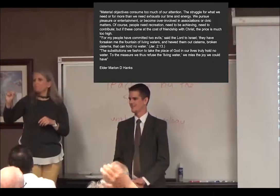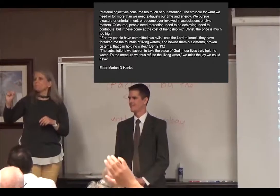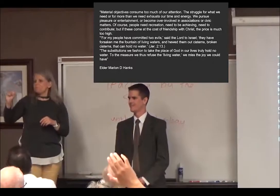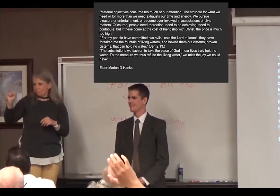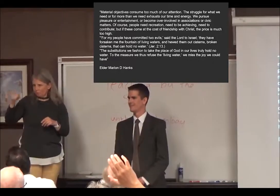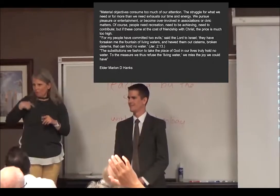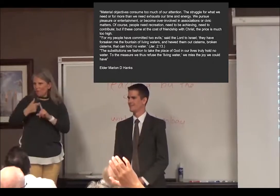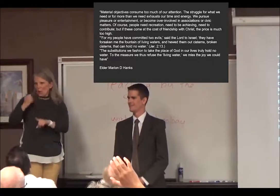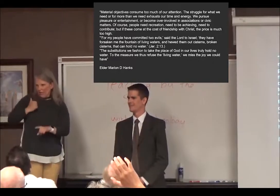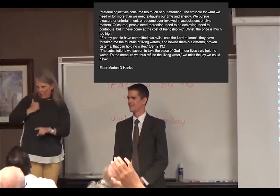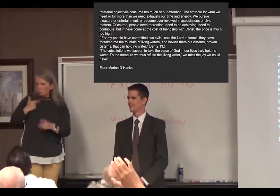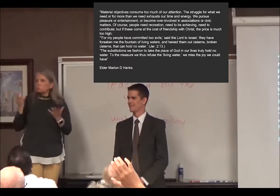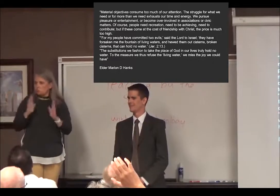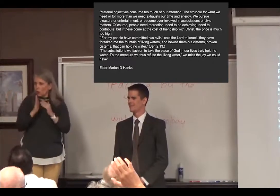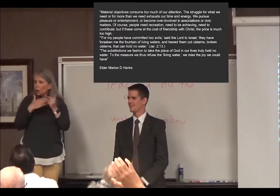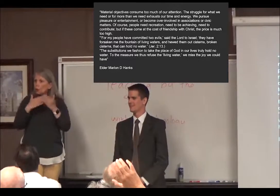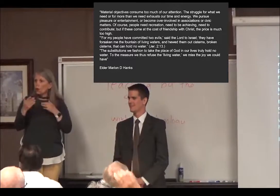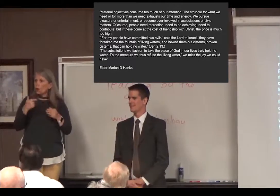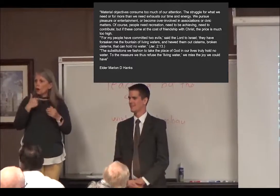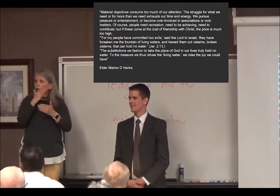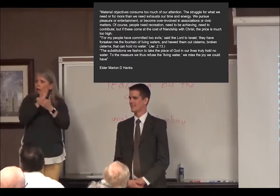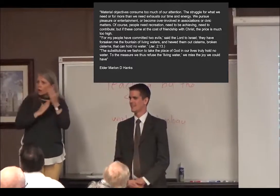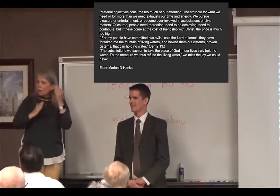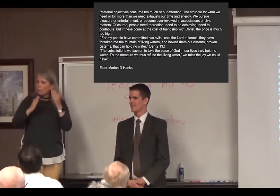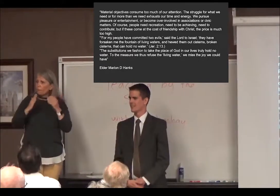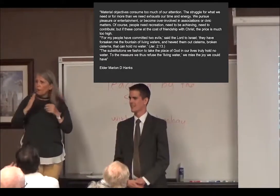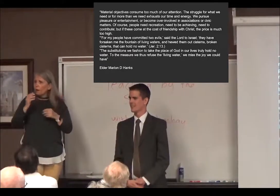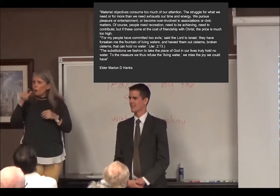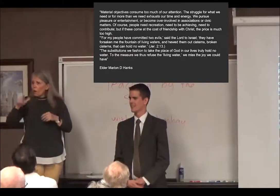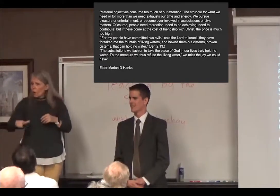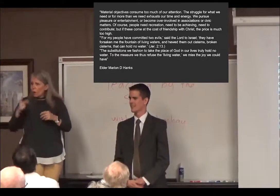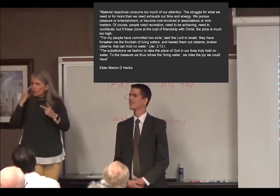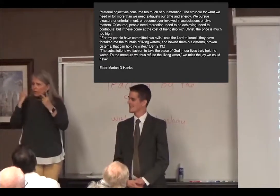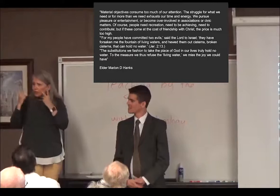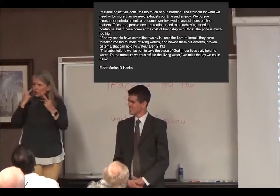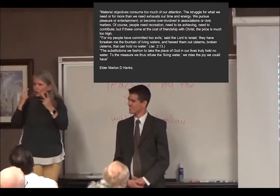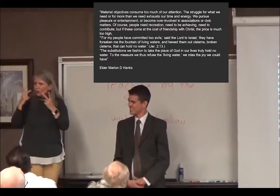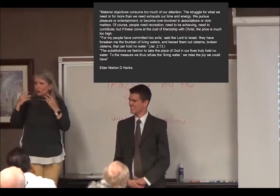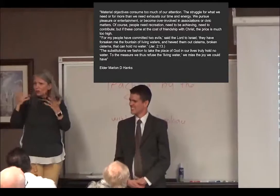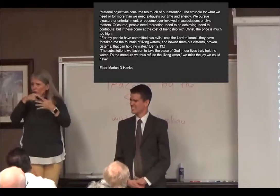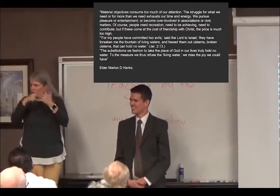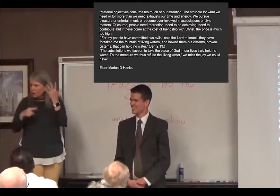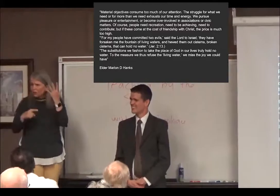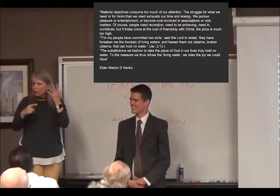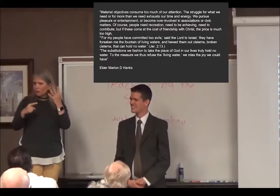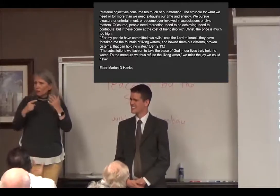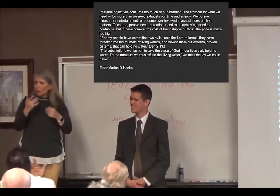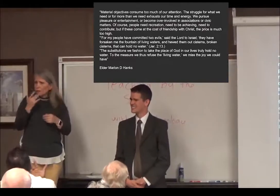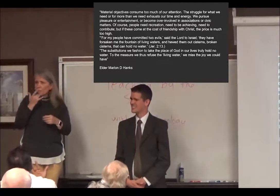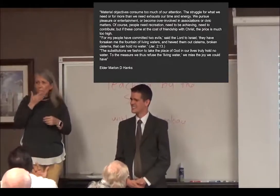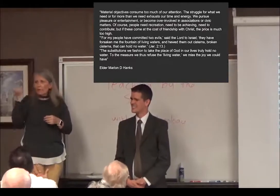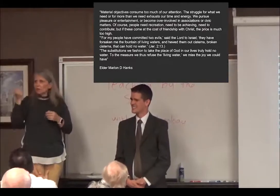Barry Roberts. Okay. For myself, anyway, some low vision